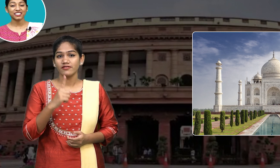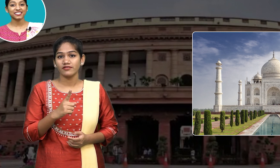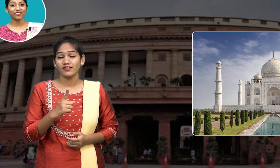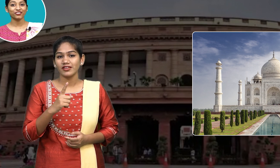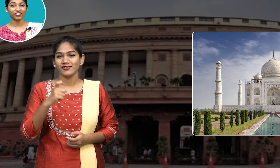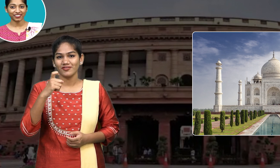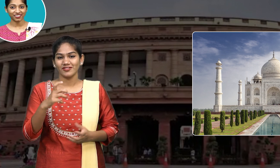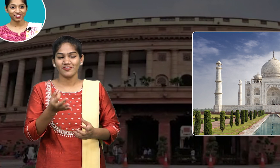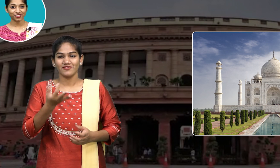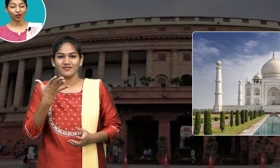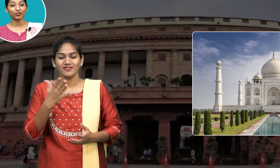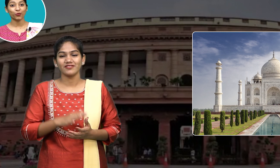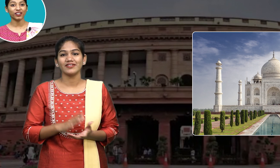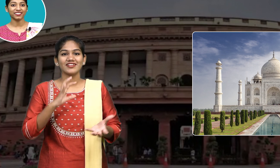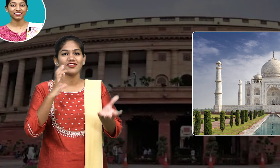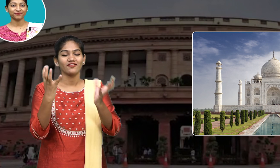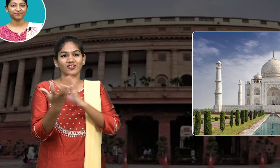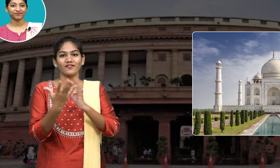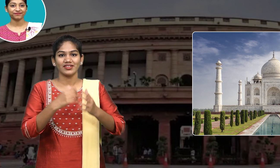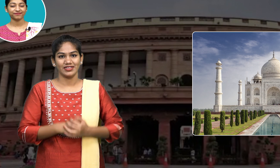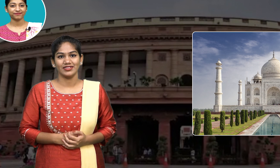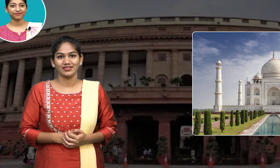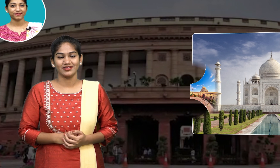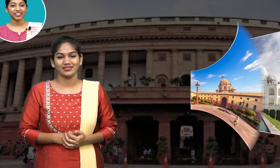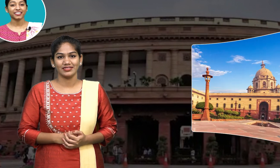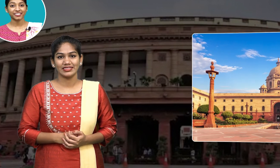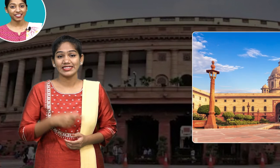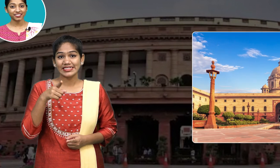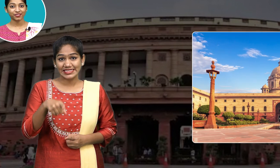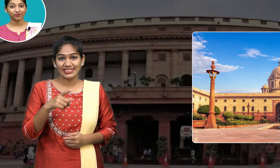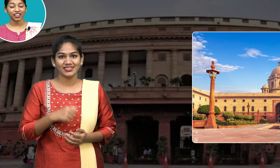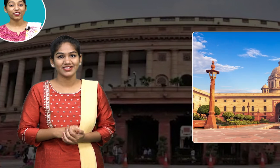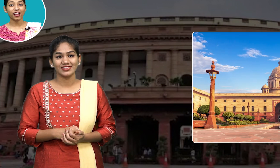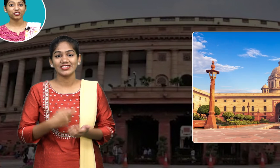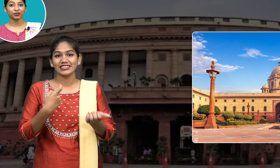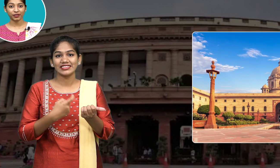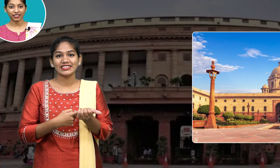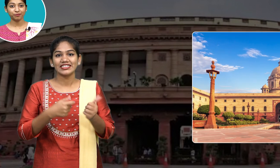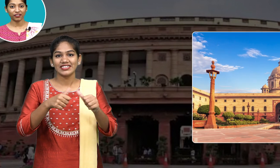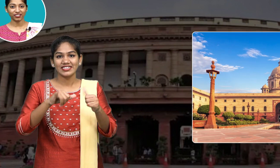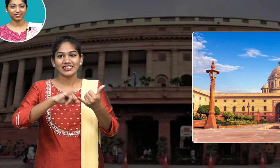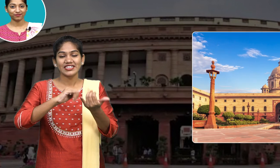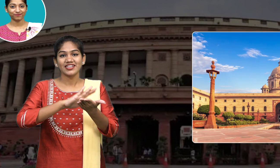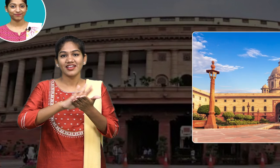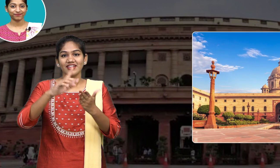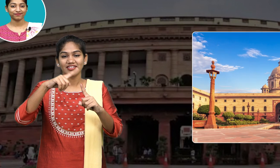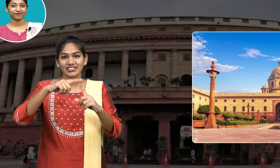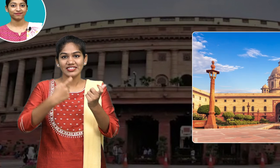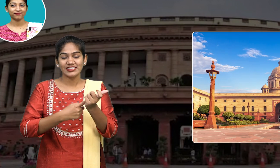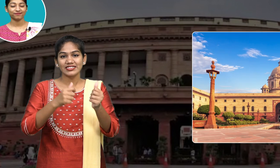one of the 7 wonders of the world. This is Rashtrapati Bhavan.